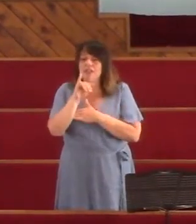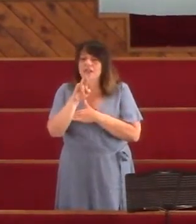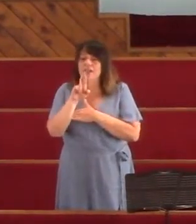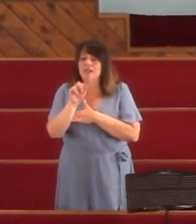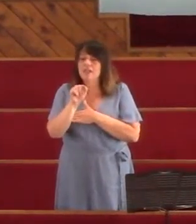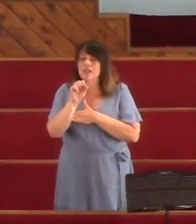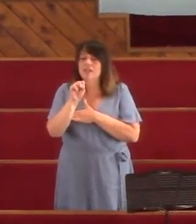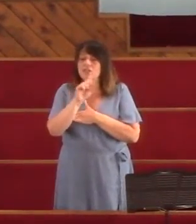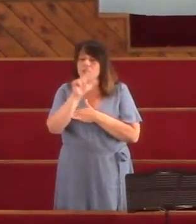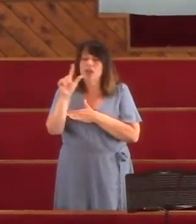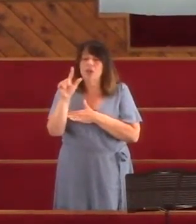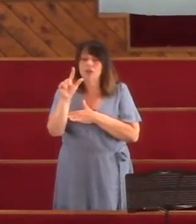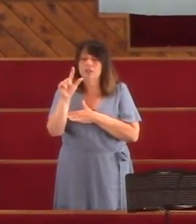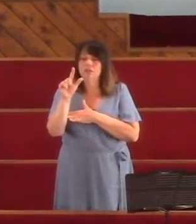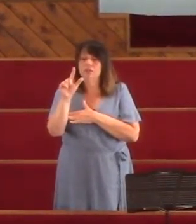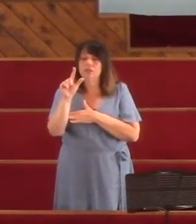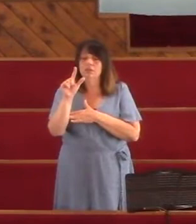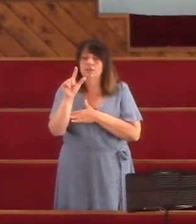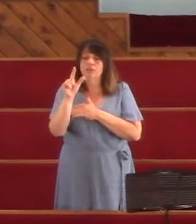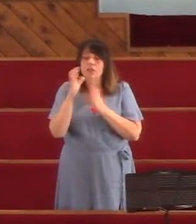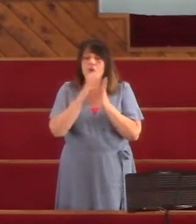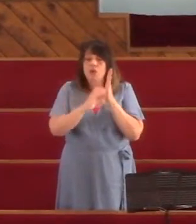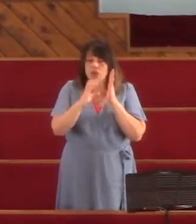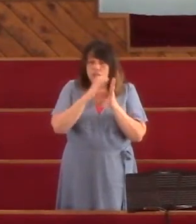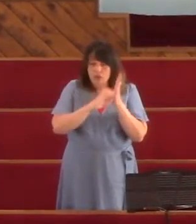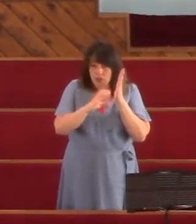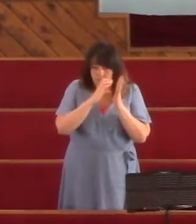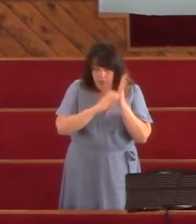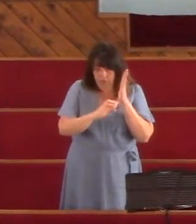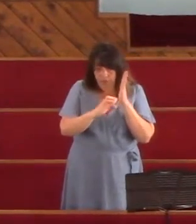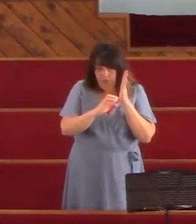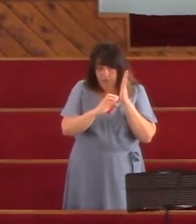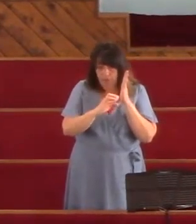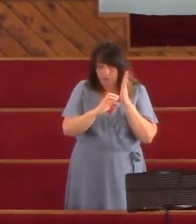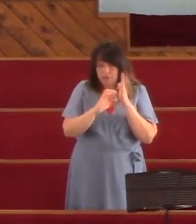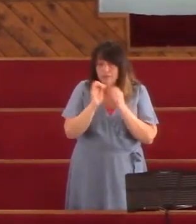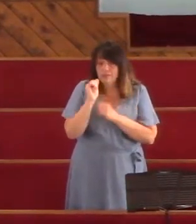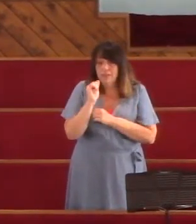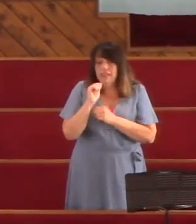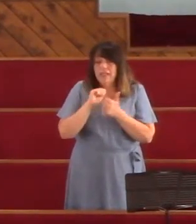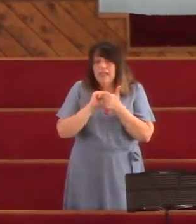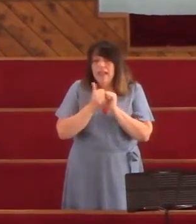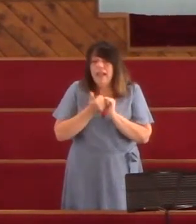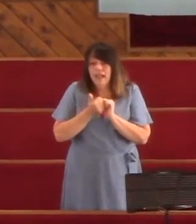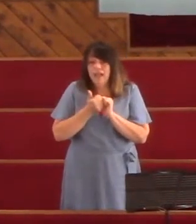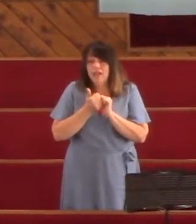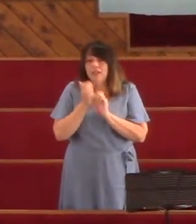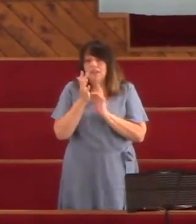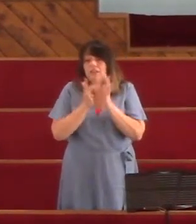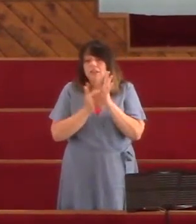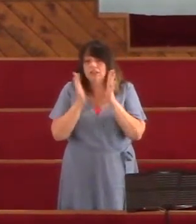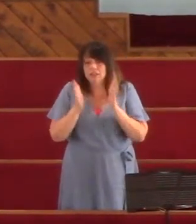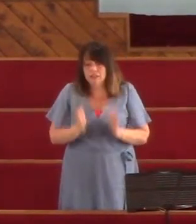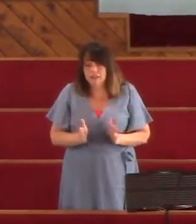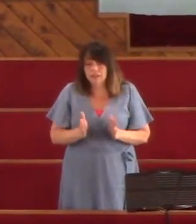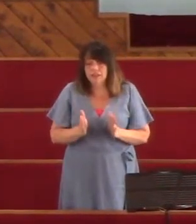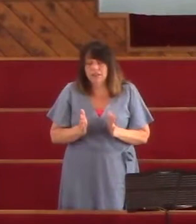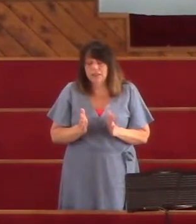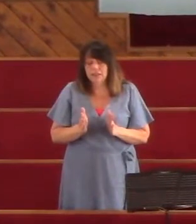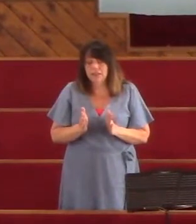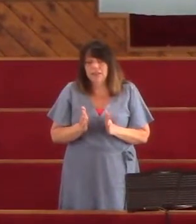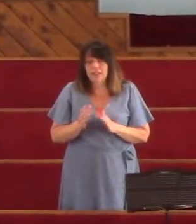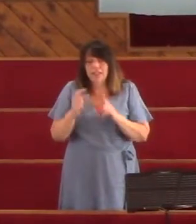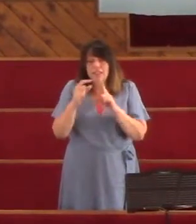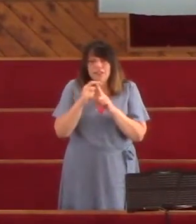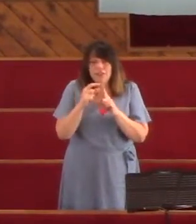there throughout that chapter of how that Jesus was going about and preaching the word of God, and of how